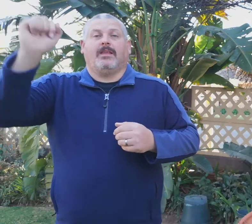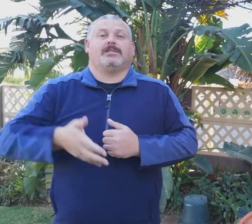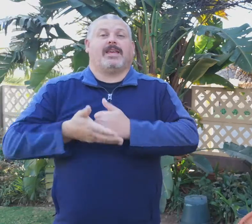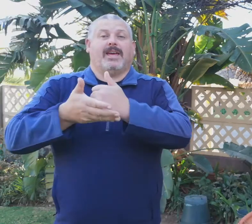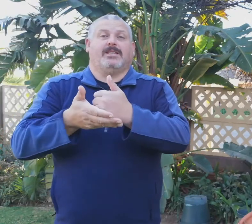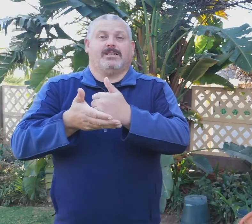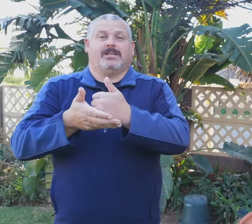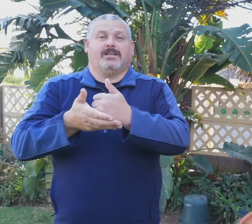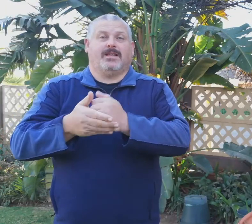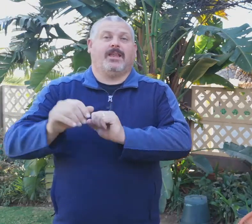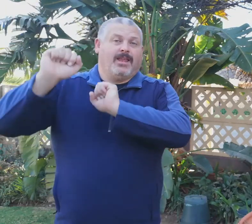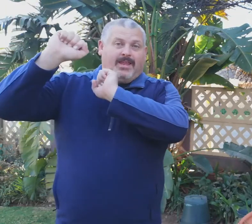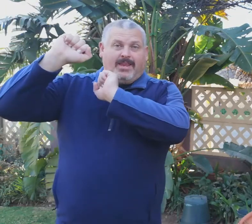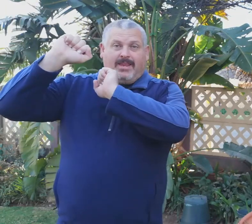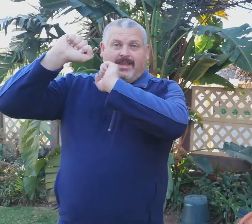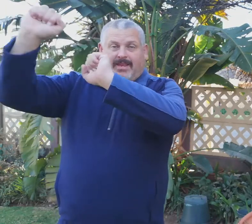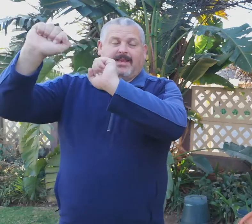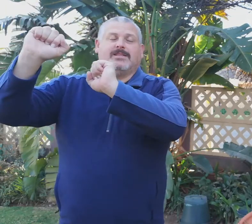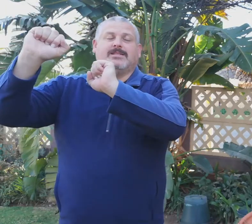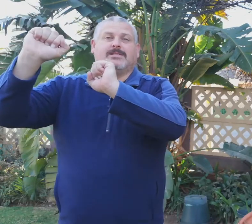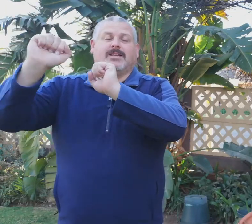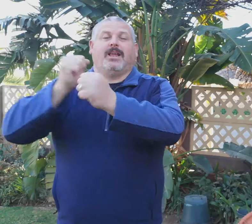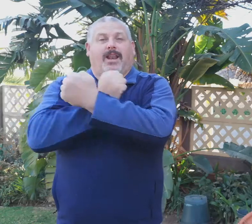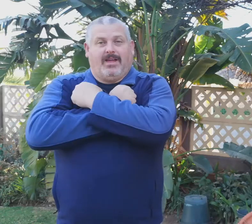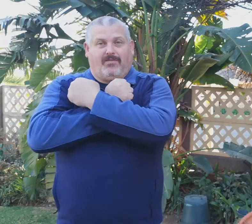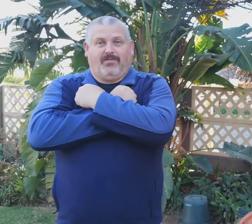His grace, His love.